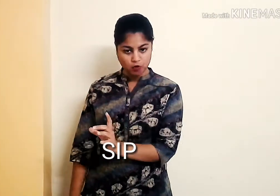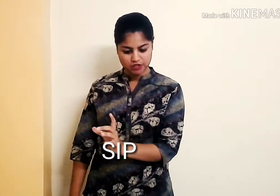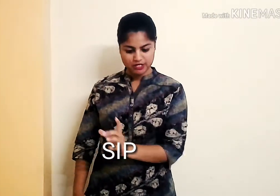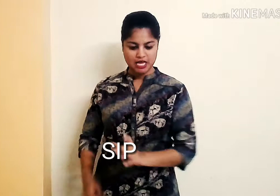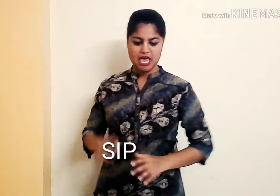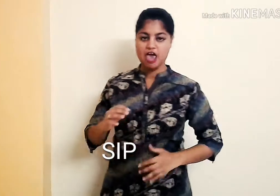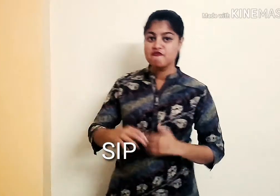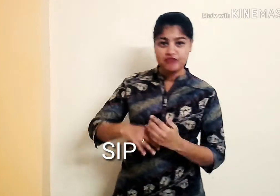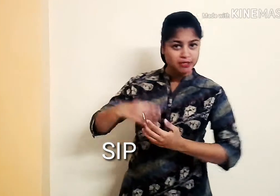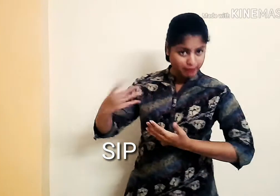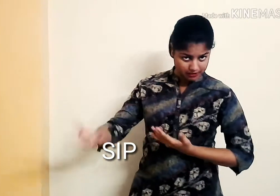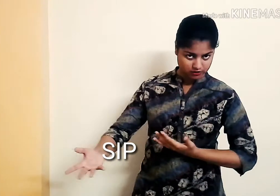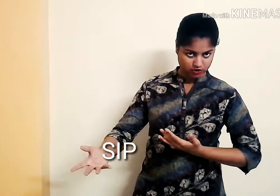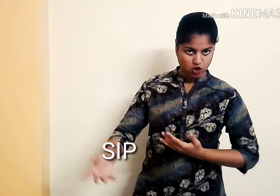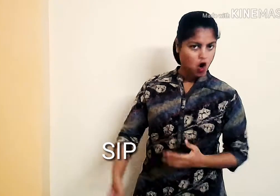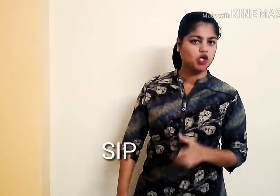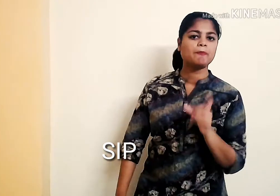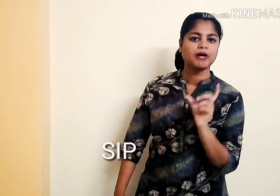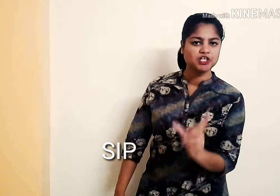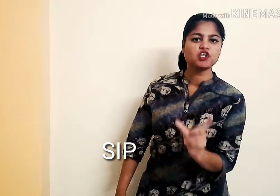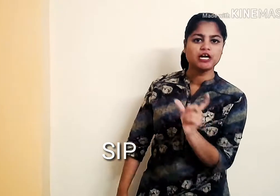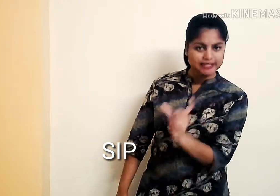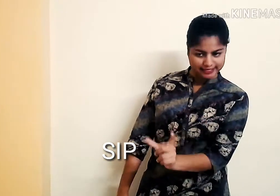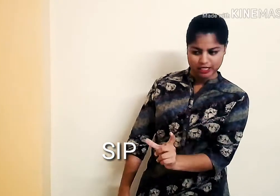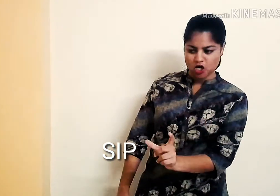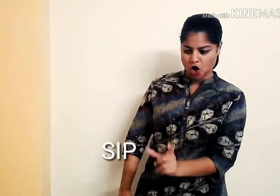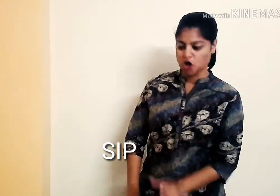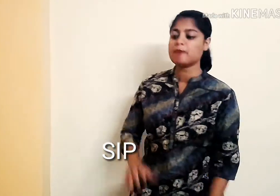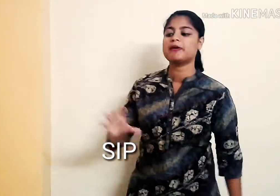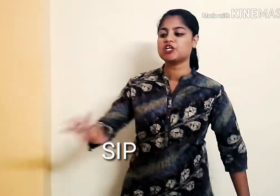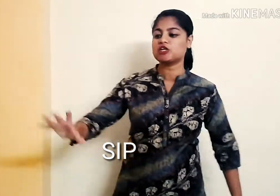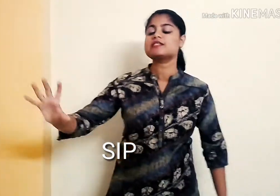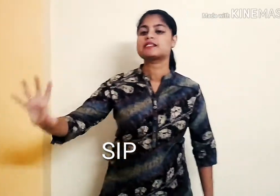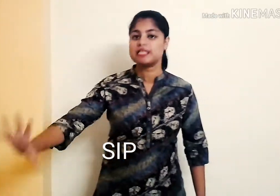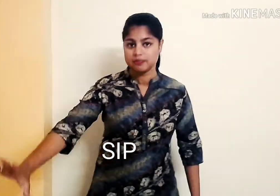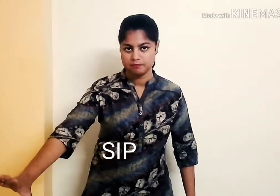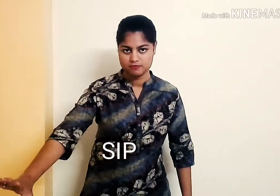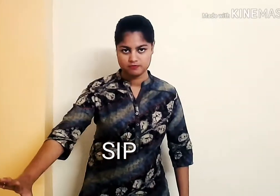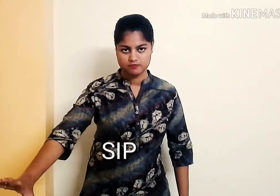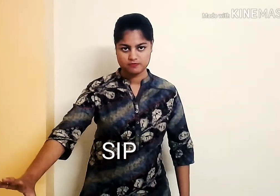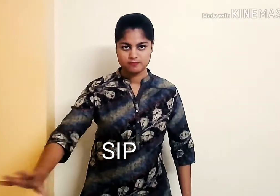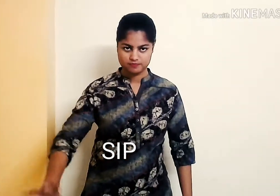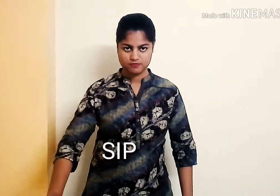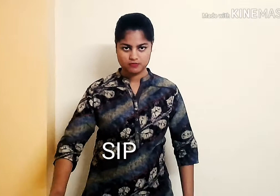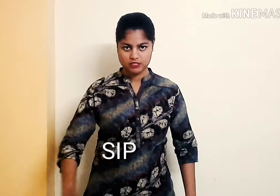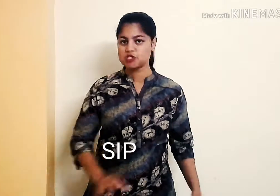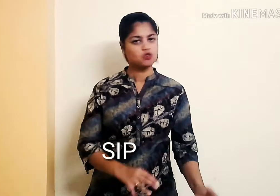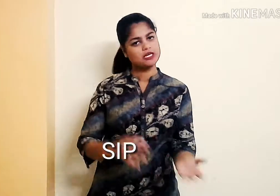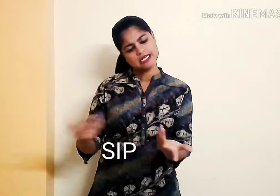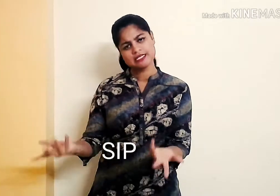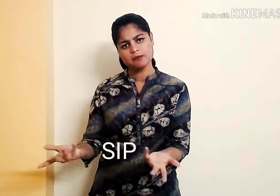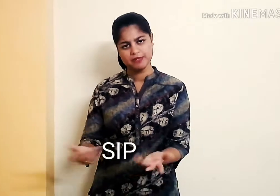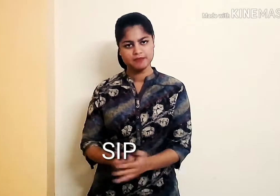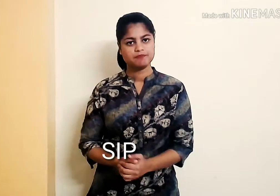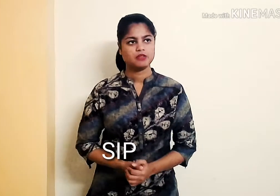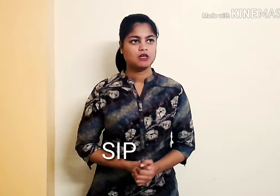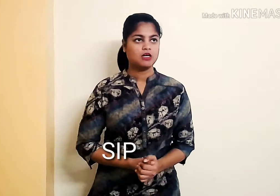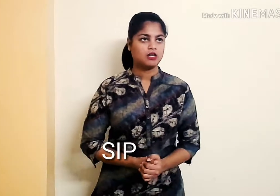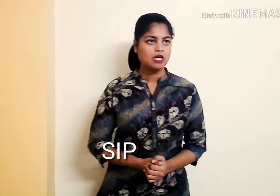amount every month on a particular day on a particular scheme is known as SIP.